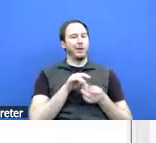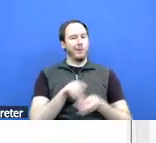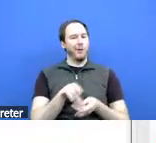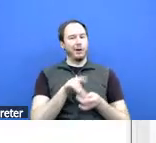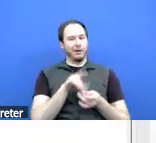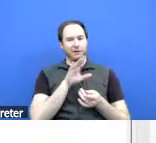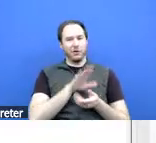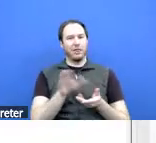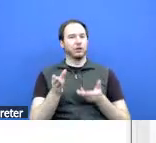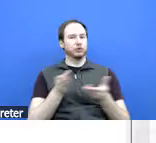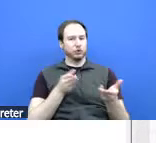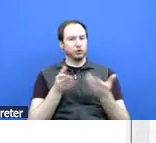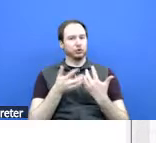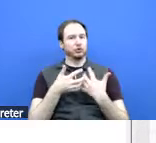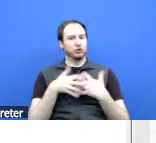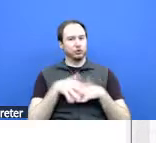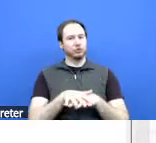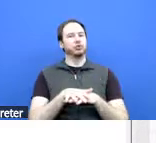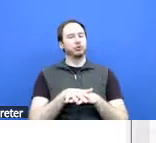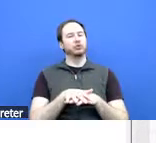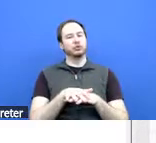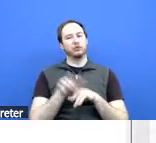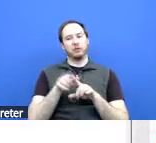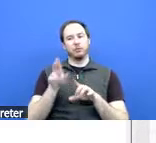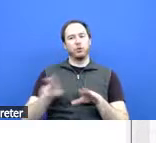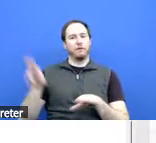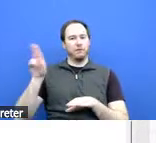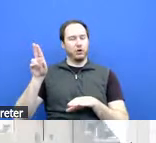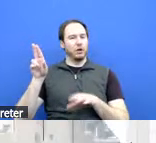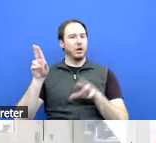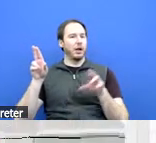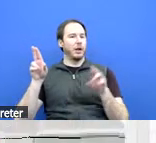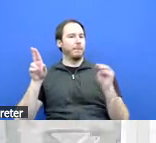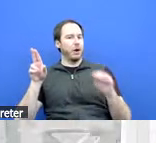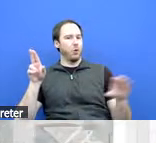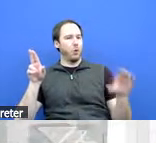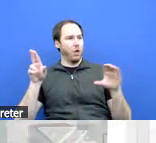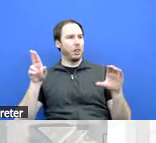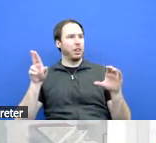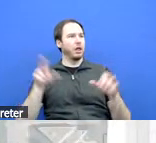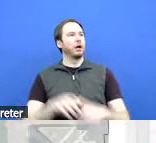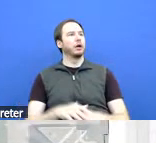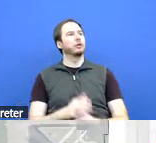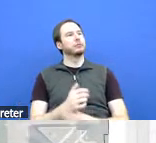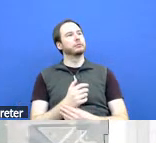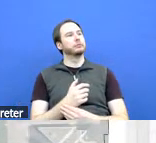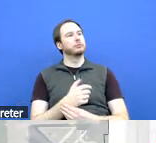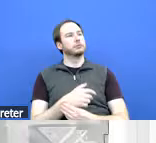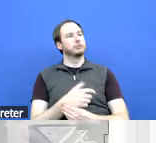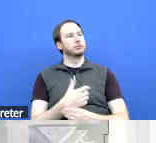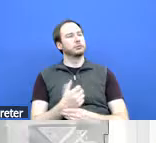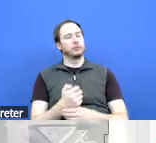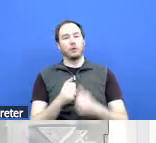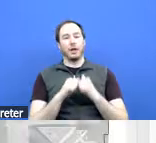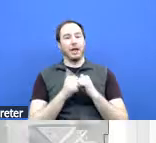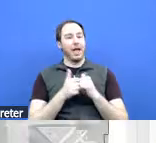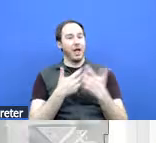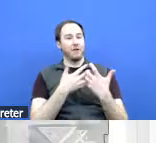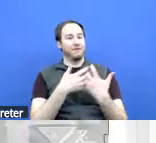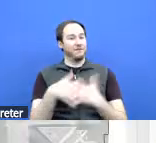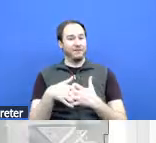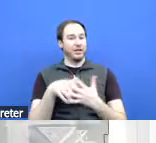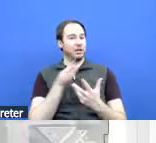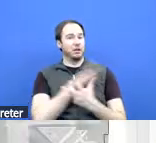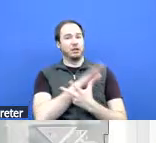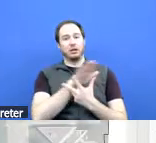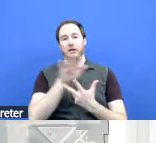the services that would be offered by the university and Mary Cariola. To facilitate these three